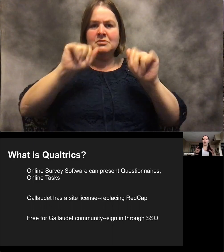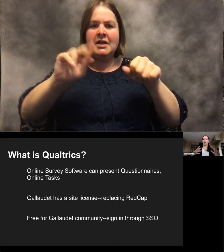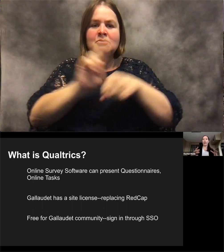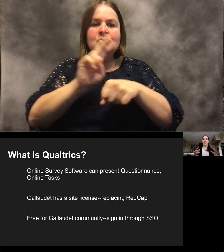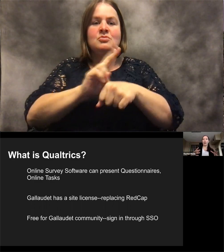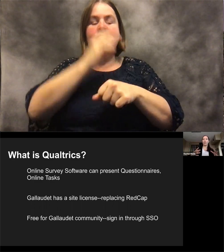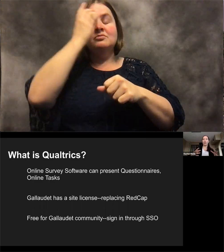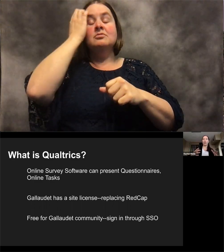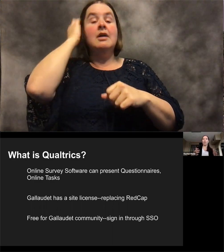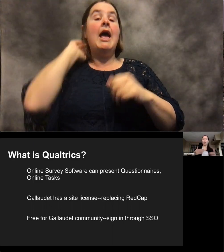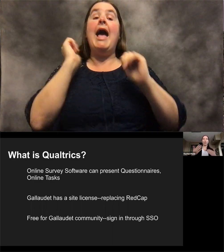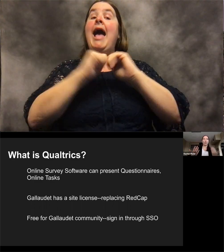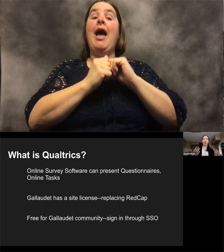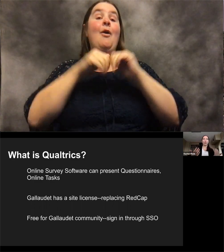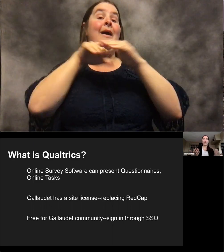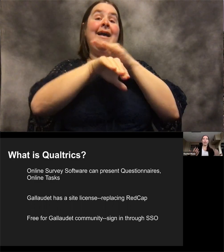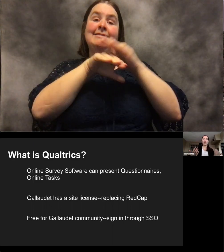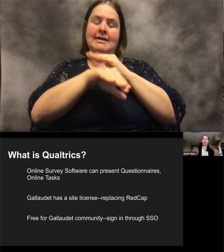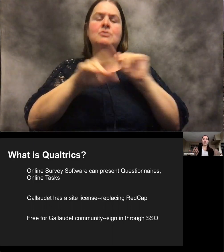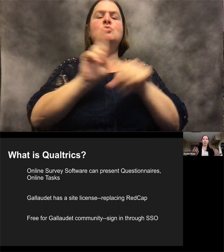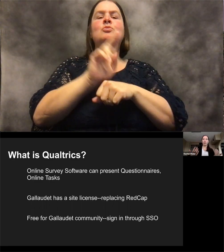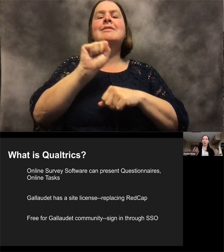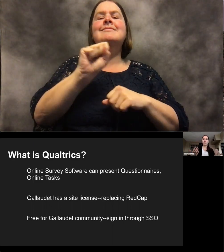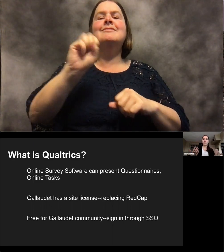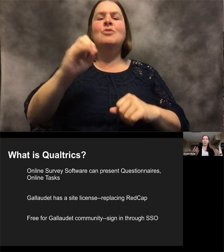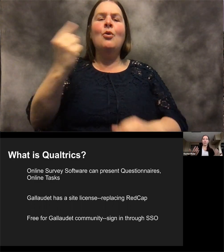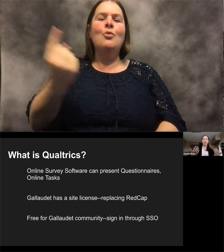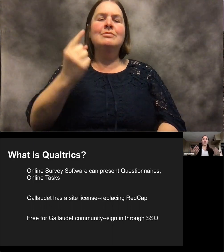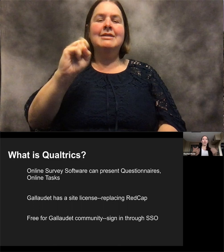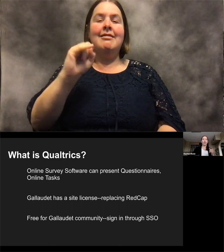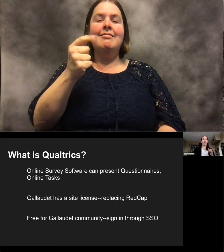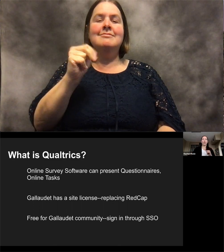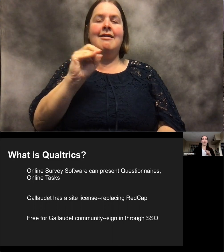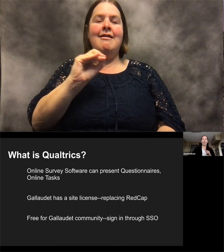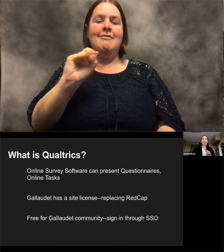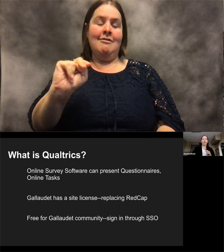the single sign-on function, so just using your Gallaudet credentials.